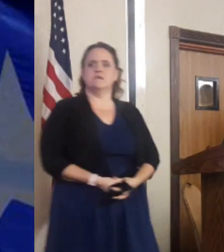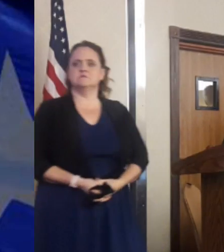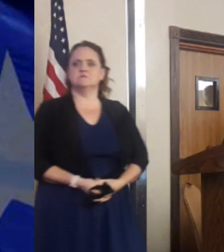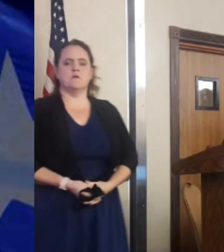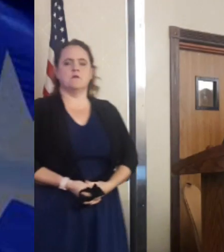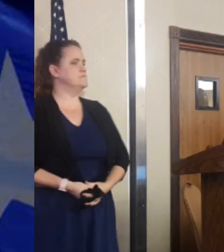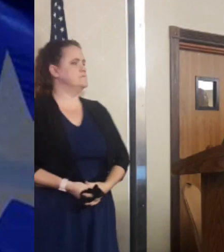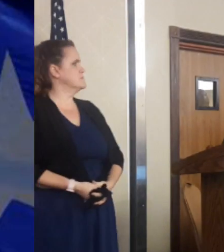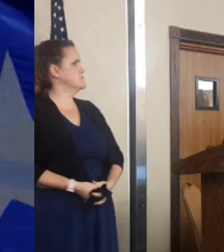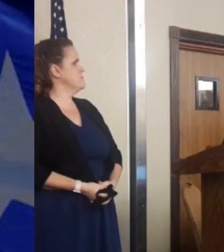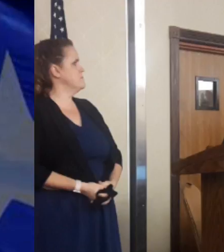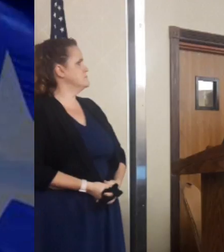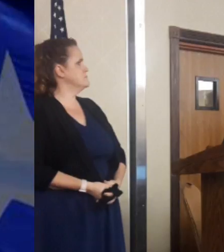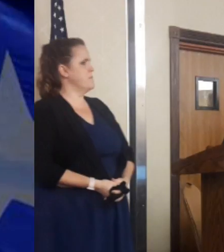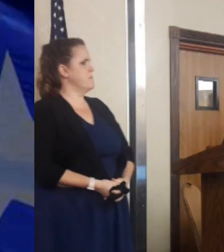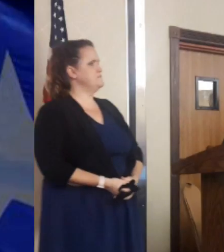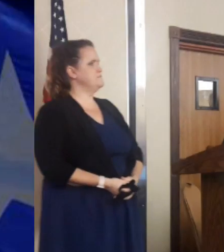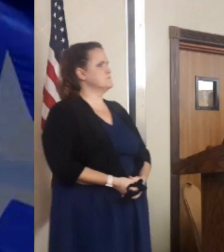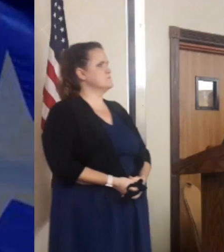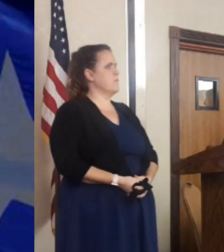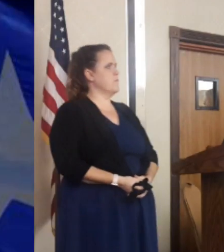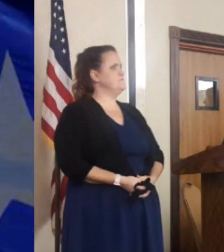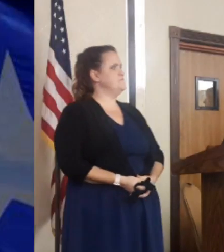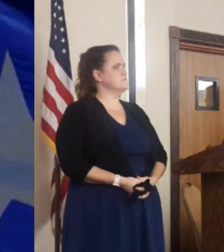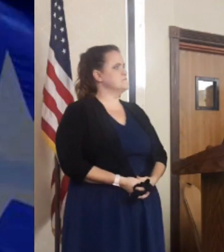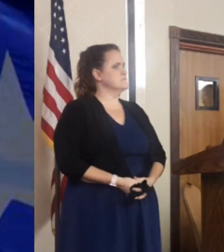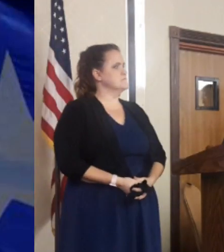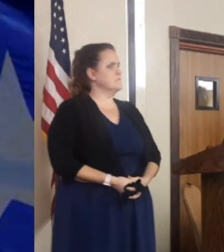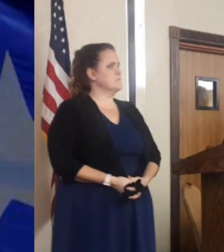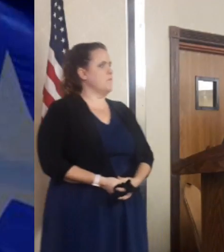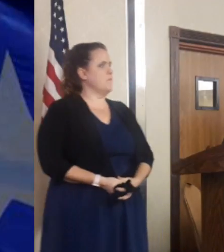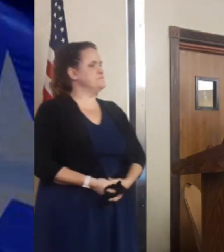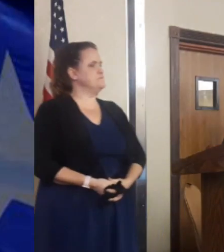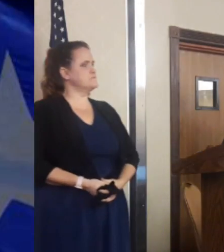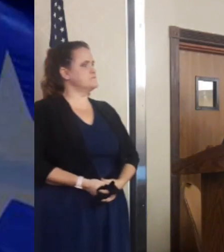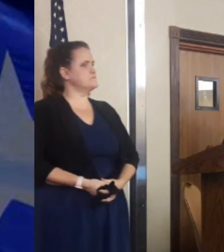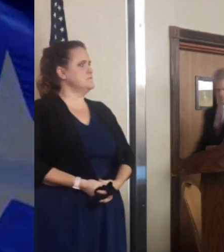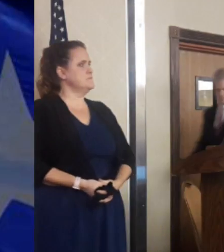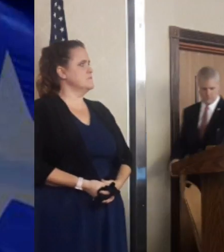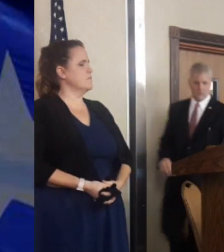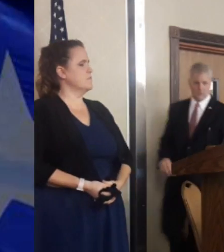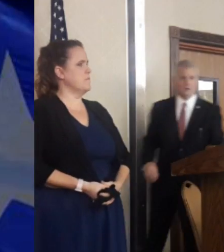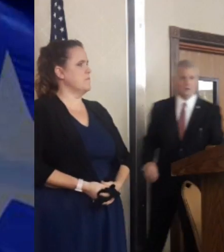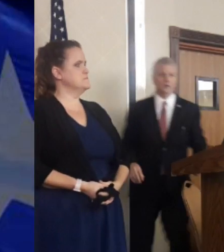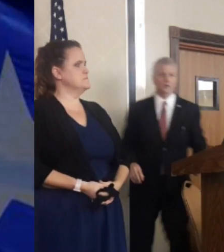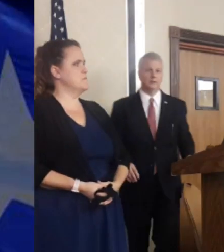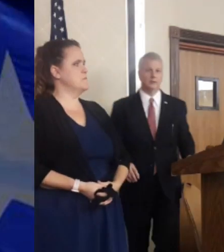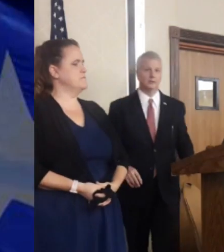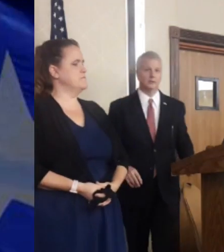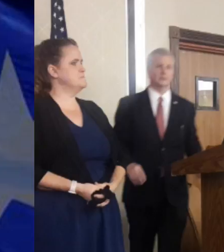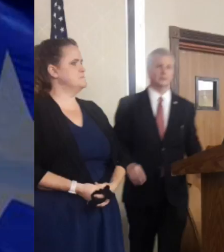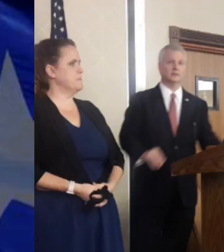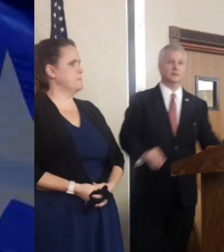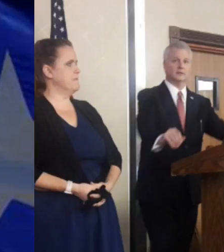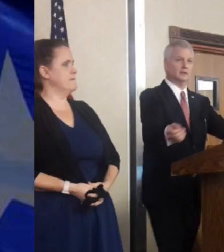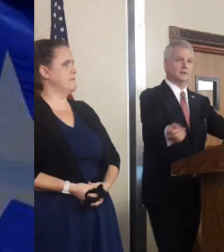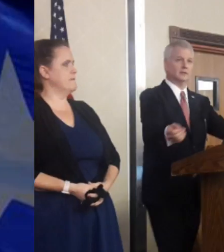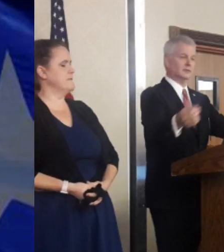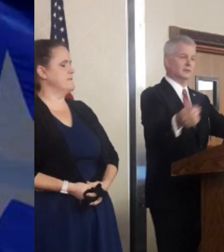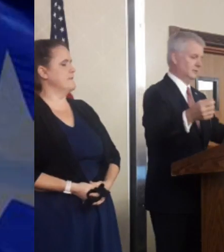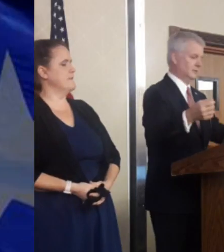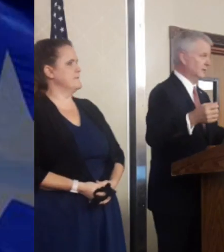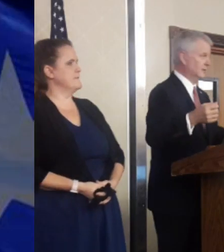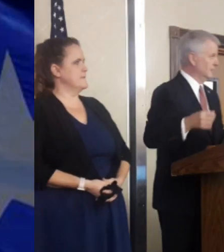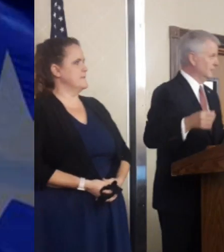Oh my bad. Down, General. Yeah, down to 800 by 600. And Pretty much nice. SPF 40. Pretty much as low as it